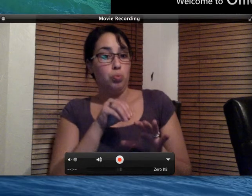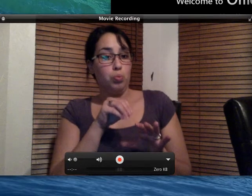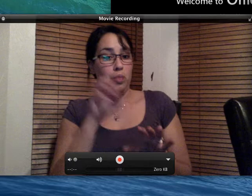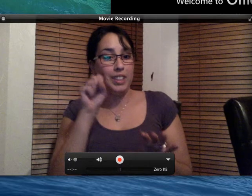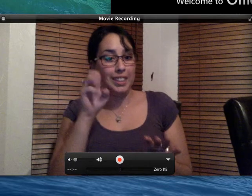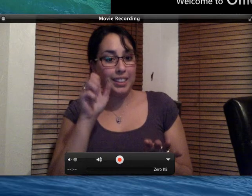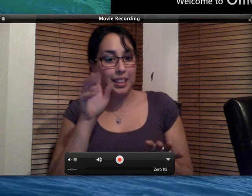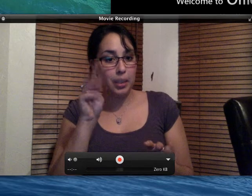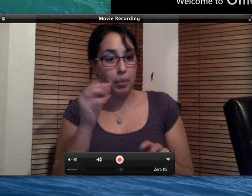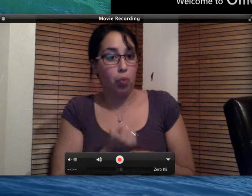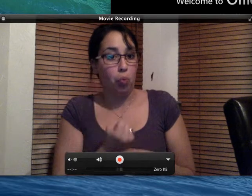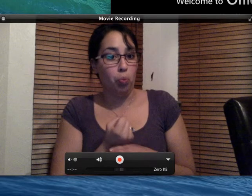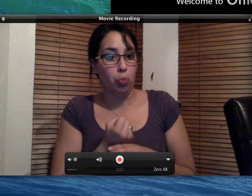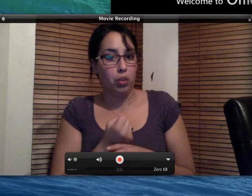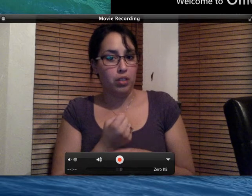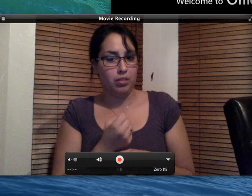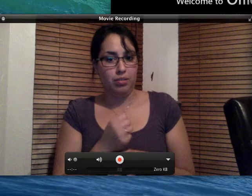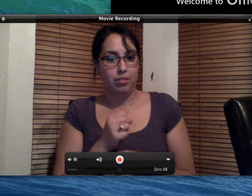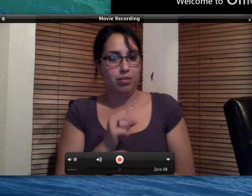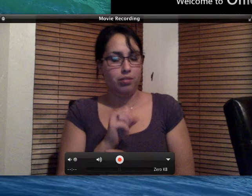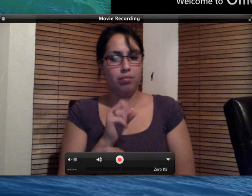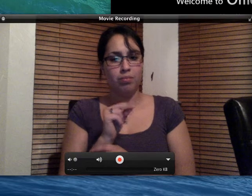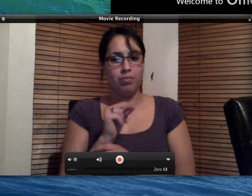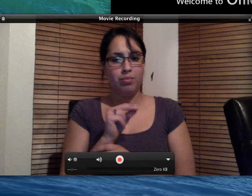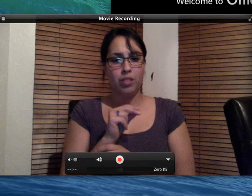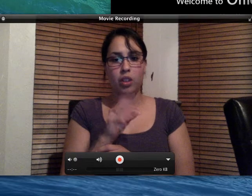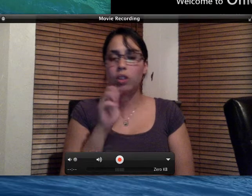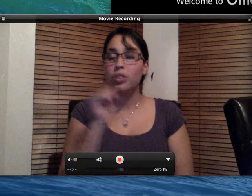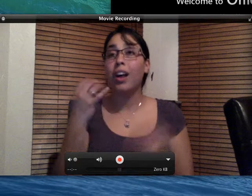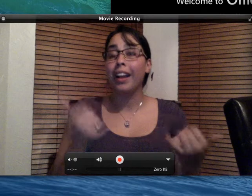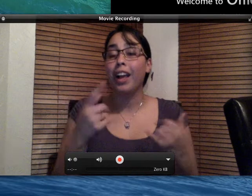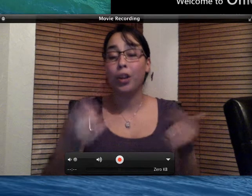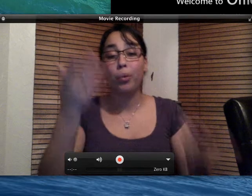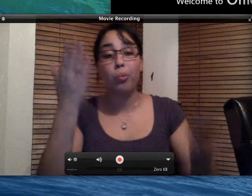be wondering, how do you make artificial semen?